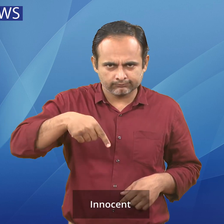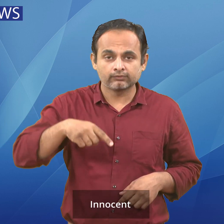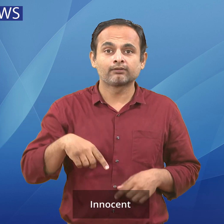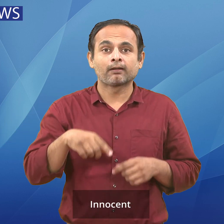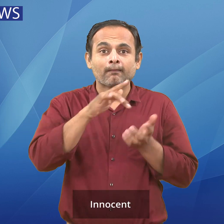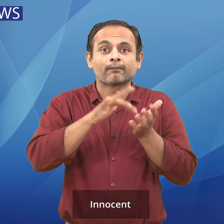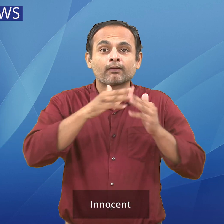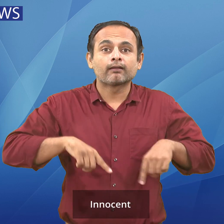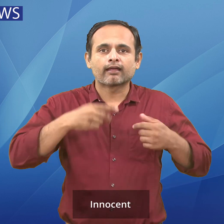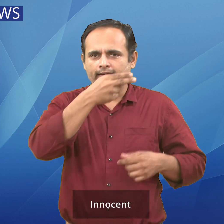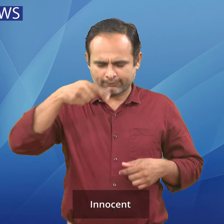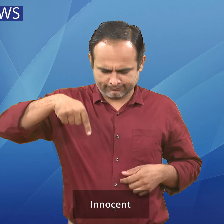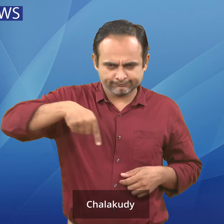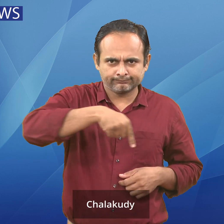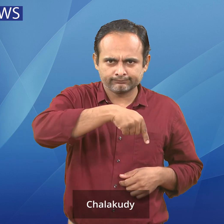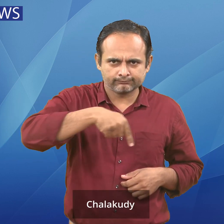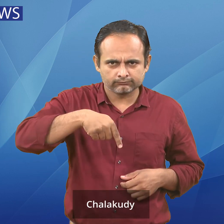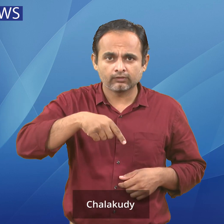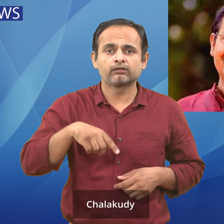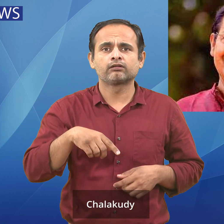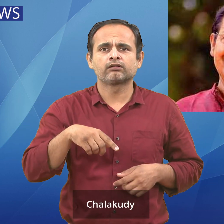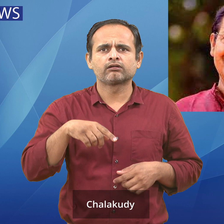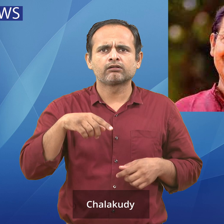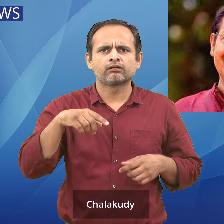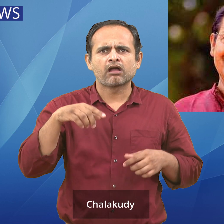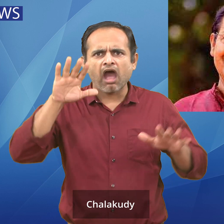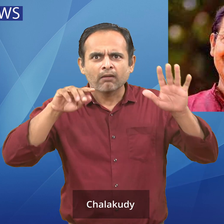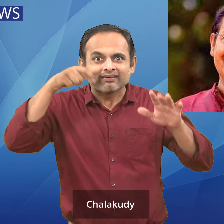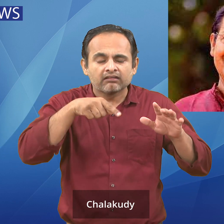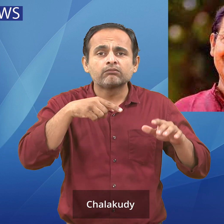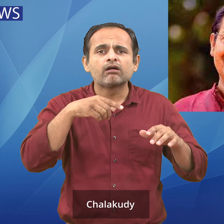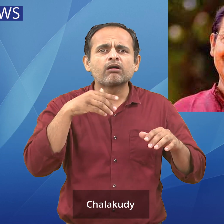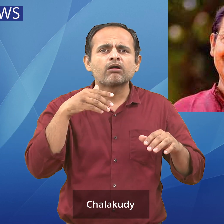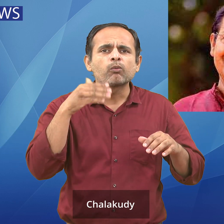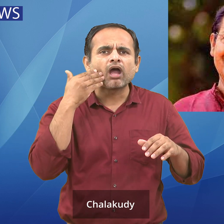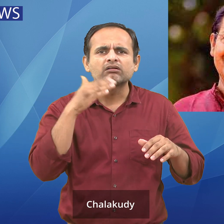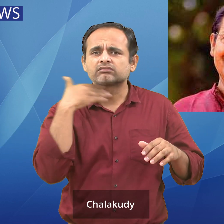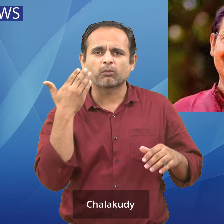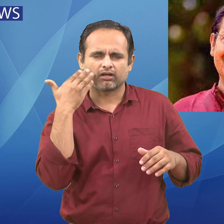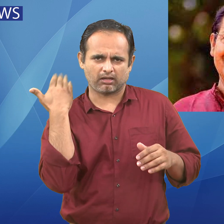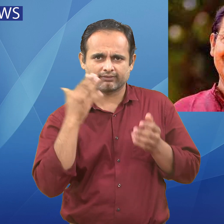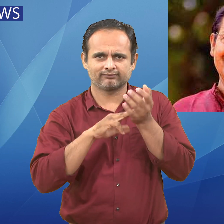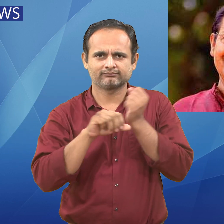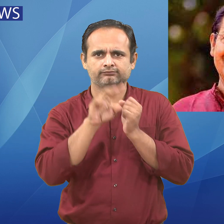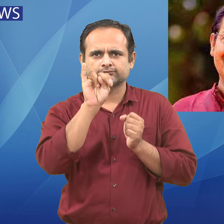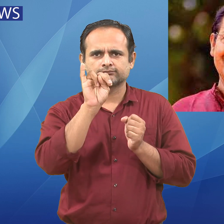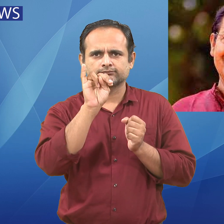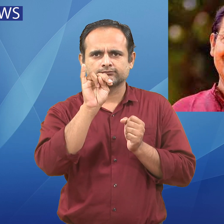at a private hospital in Kochi. He was 75 years. He was admitted to the hospital on March 3rd due to corona